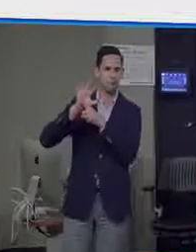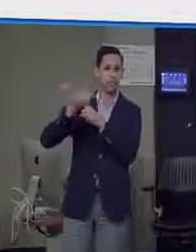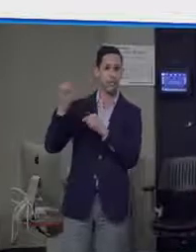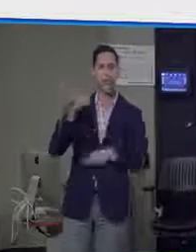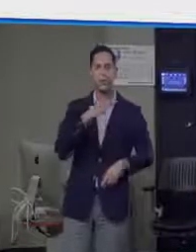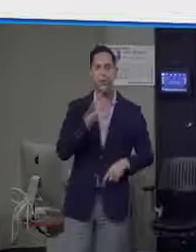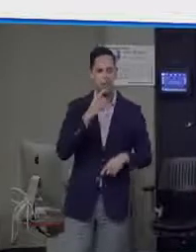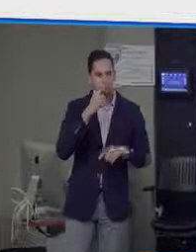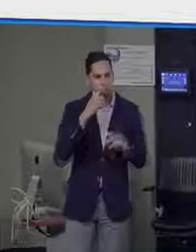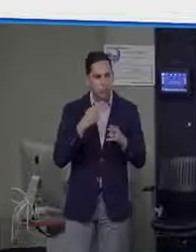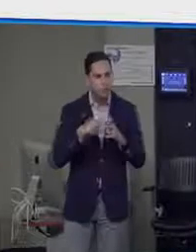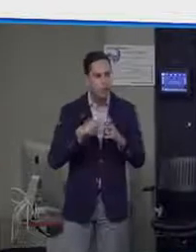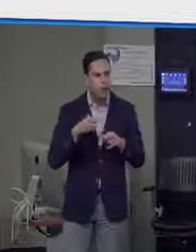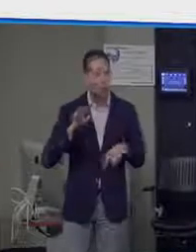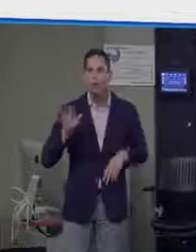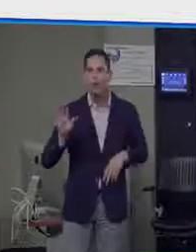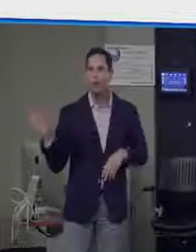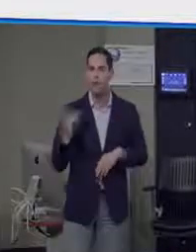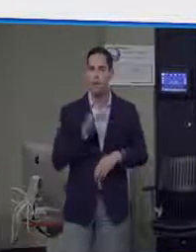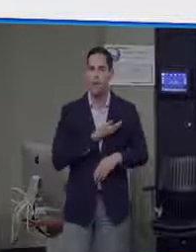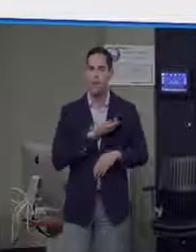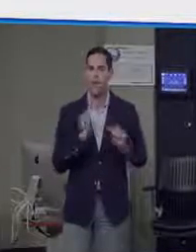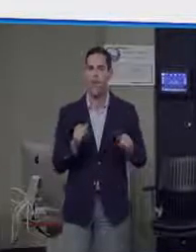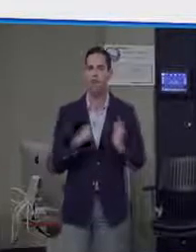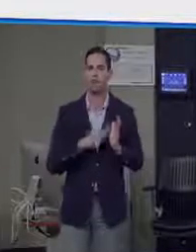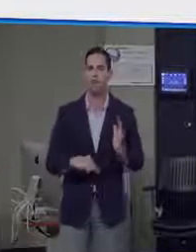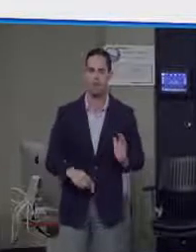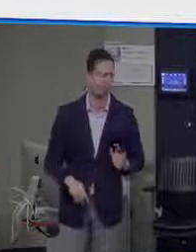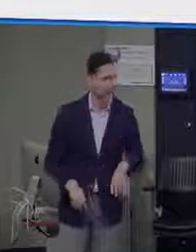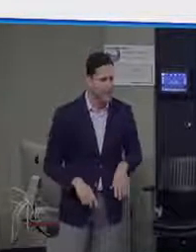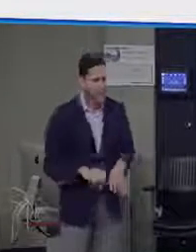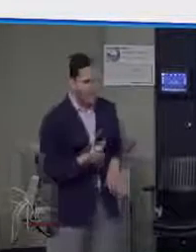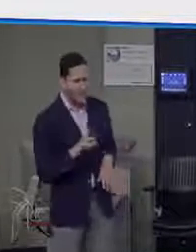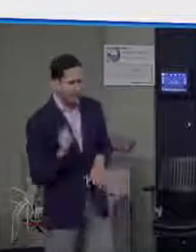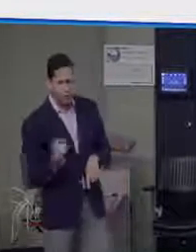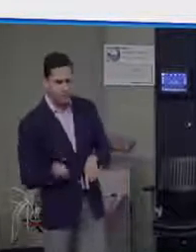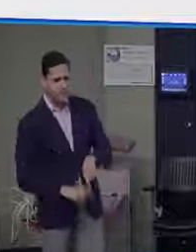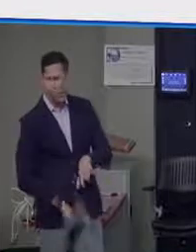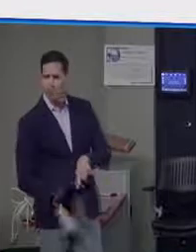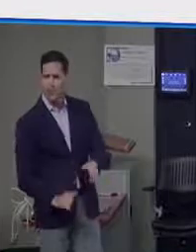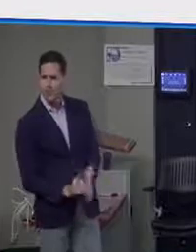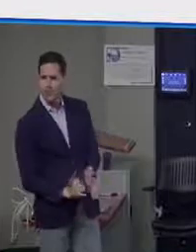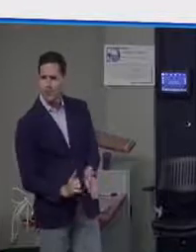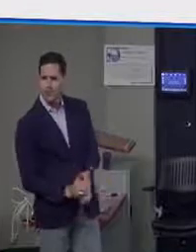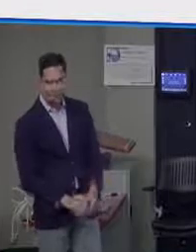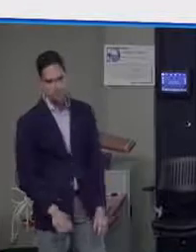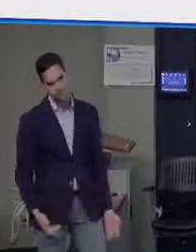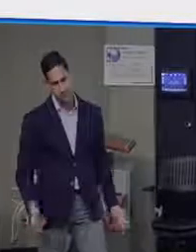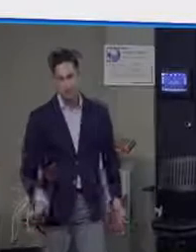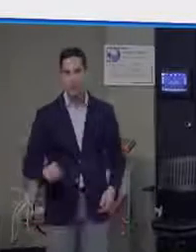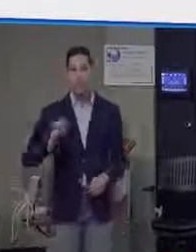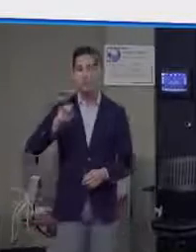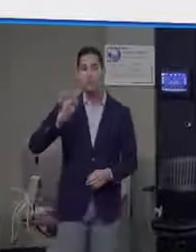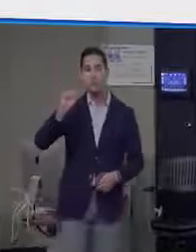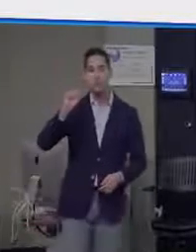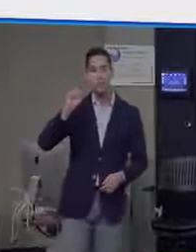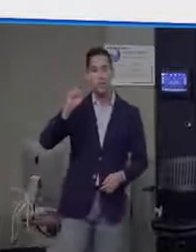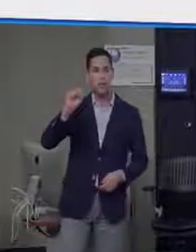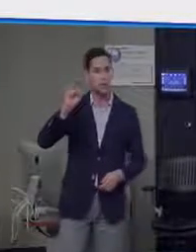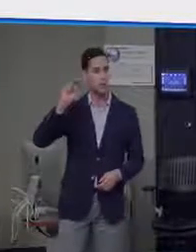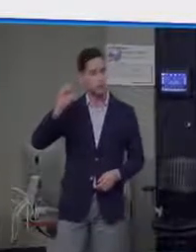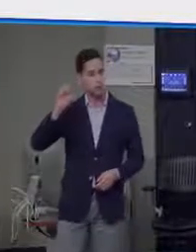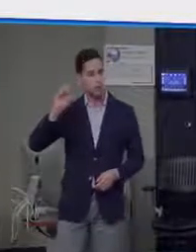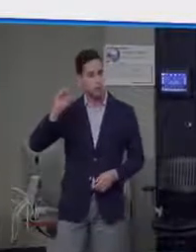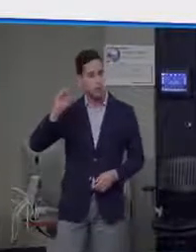Can Read series. No, she can't. No, she really can't. And Susan Newman actually took it to task, a